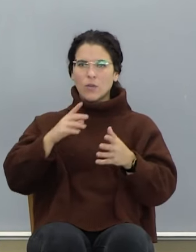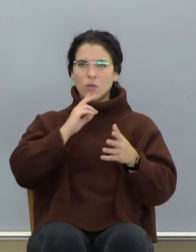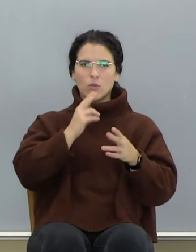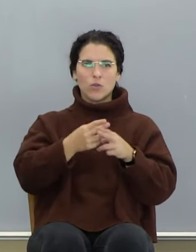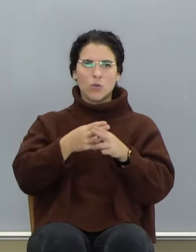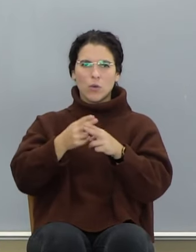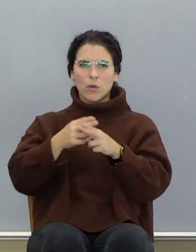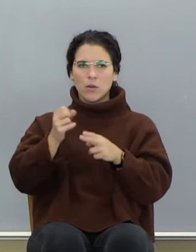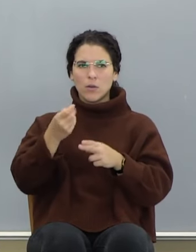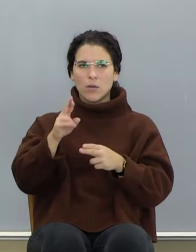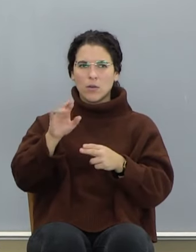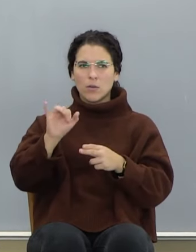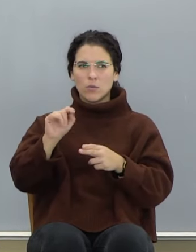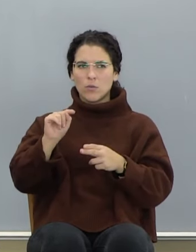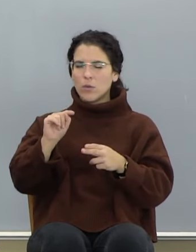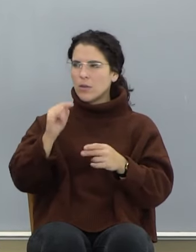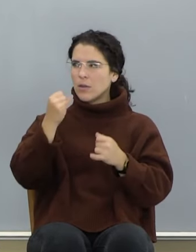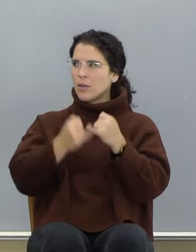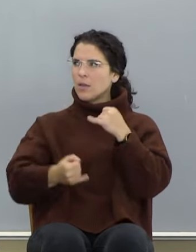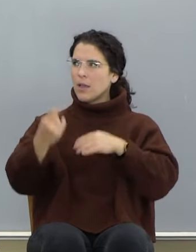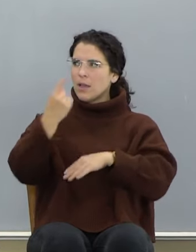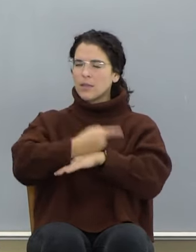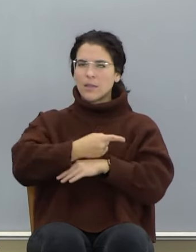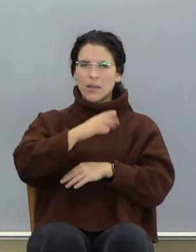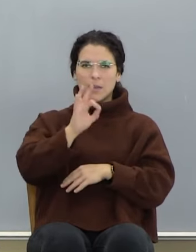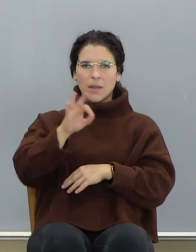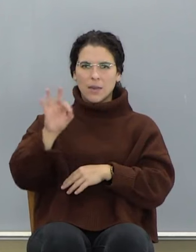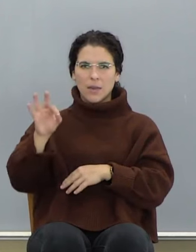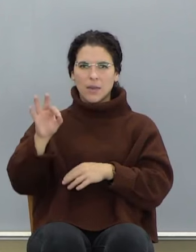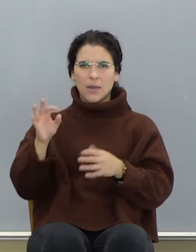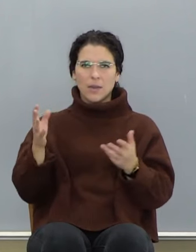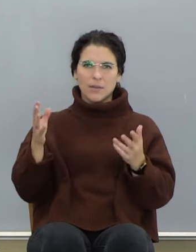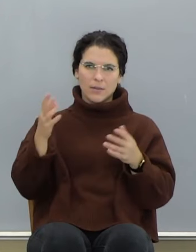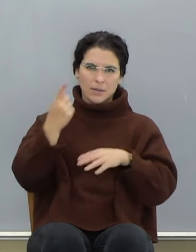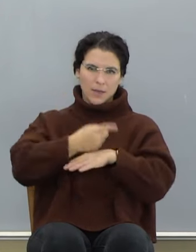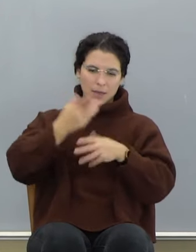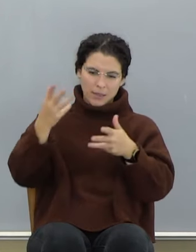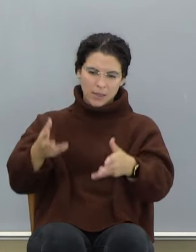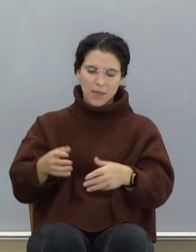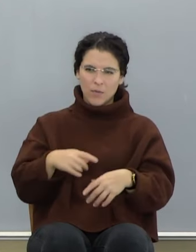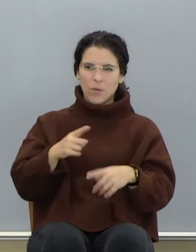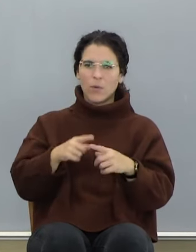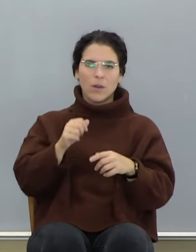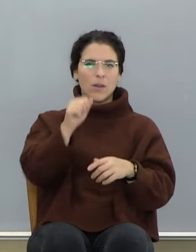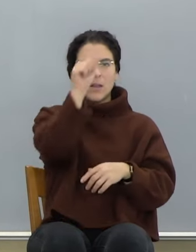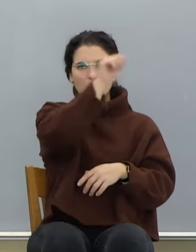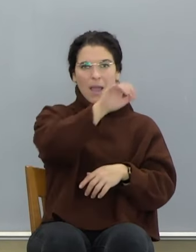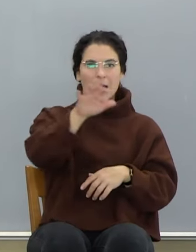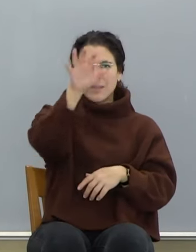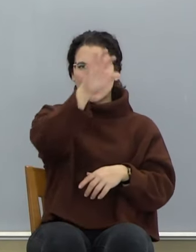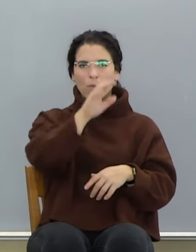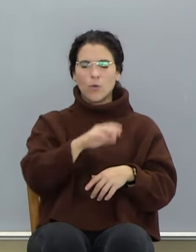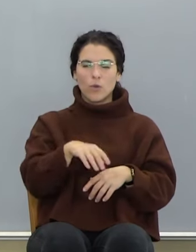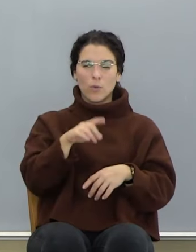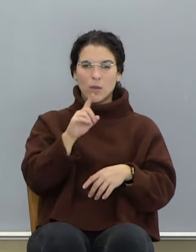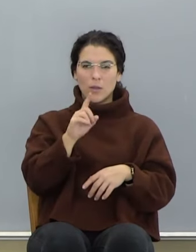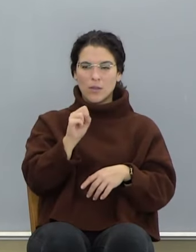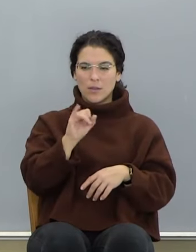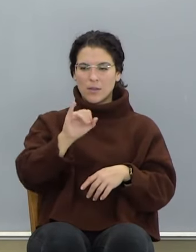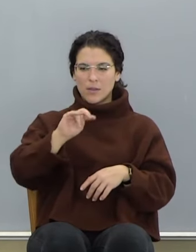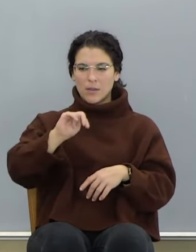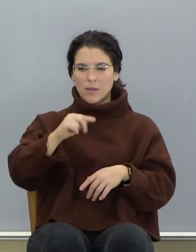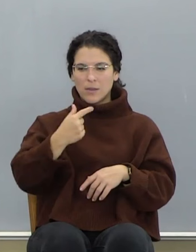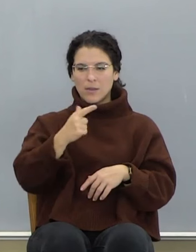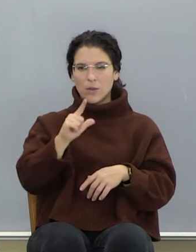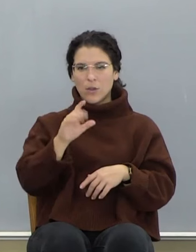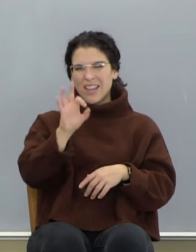short. The last days of enlistment. And when we were in Alaska, when you were single digits, I only had